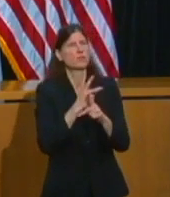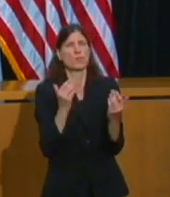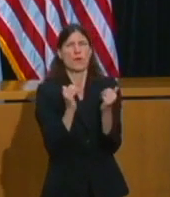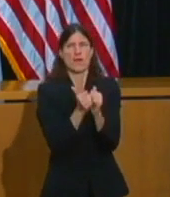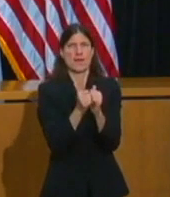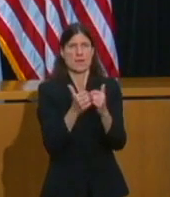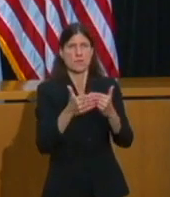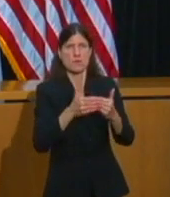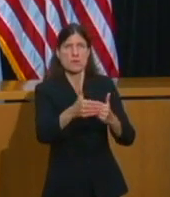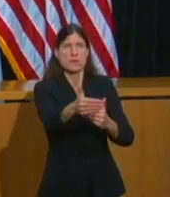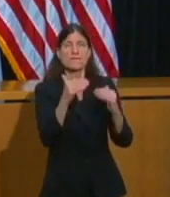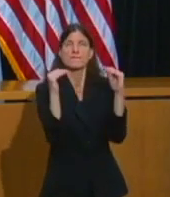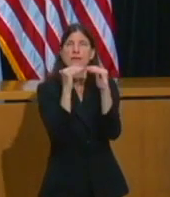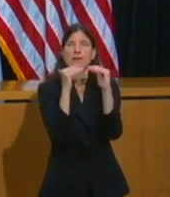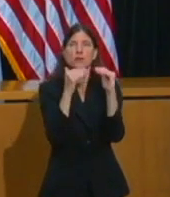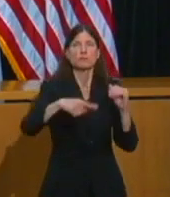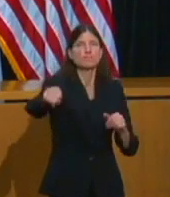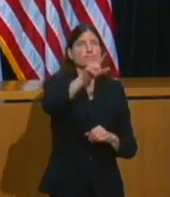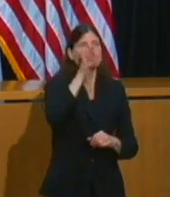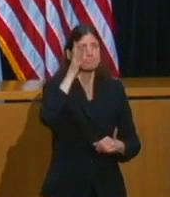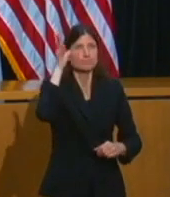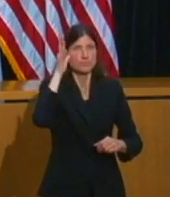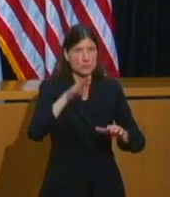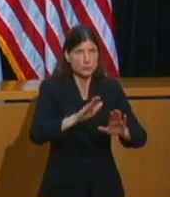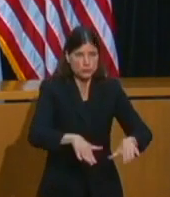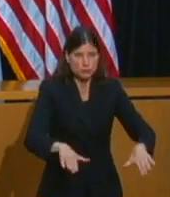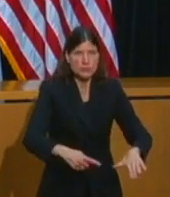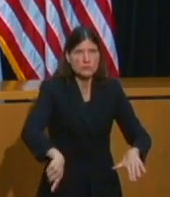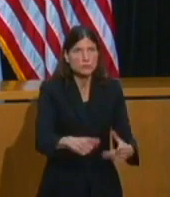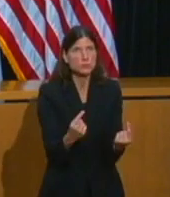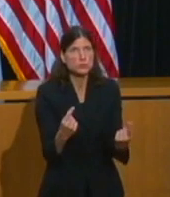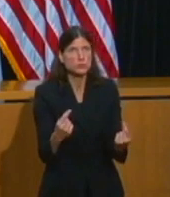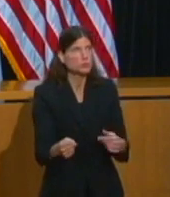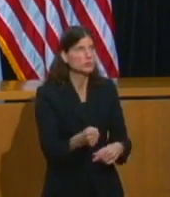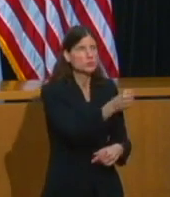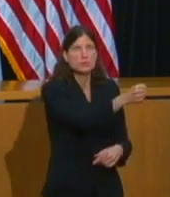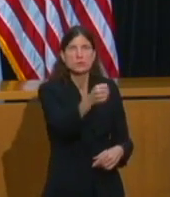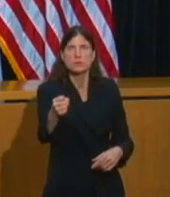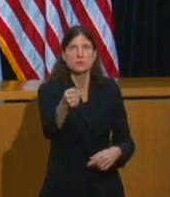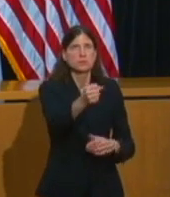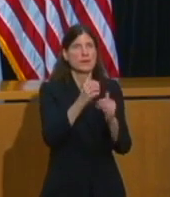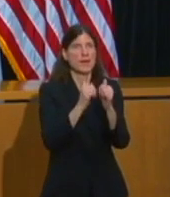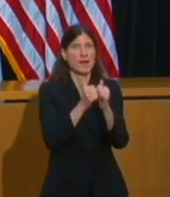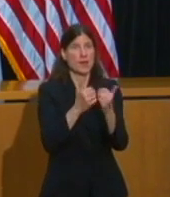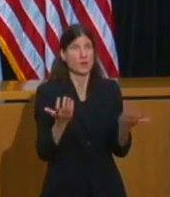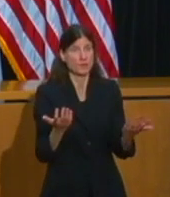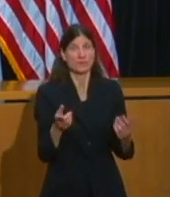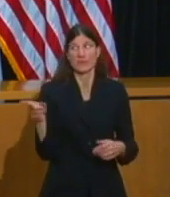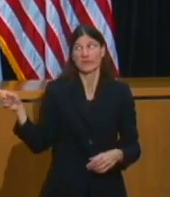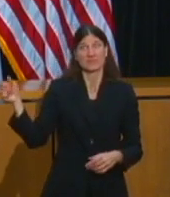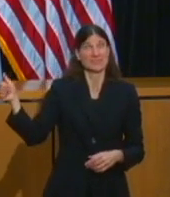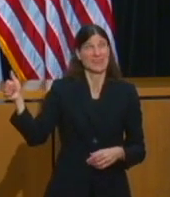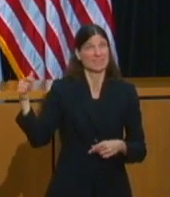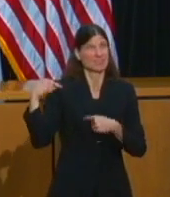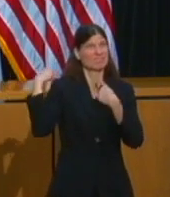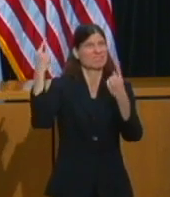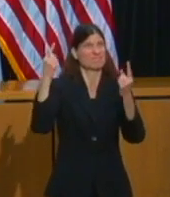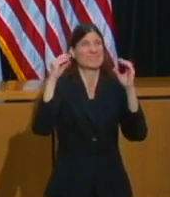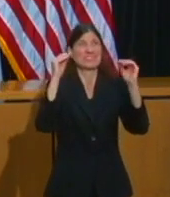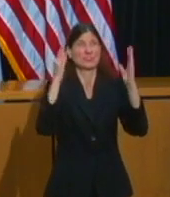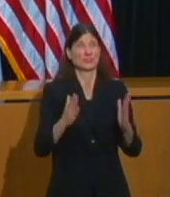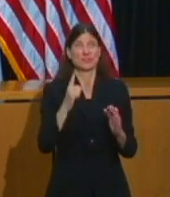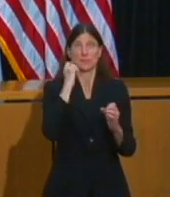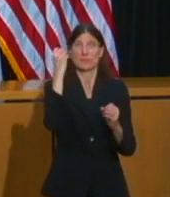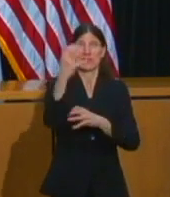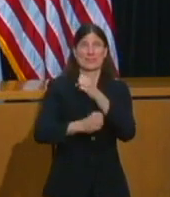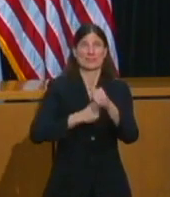recent events across the country and in our state, the dedication of our team, the educators and professionals we serve, feels more critical now than